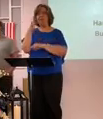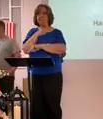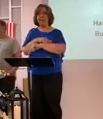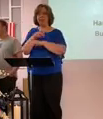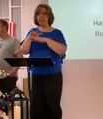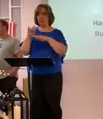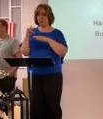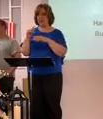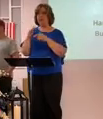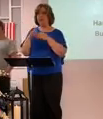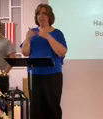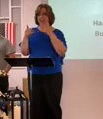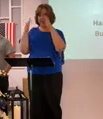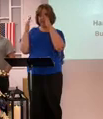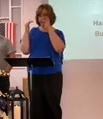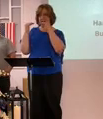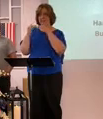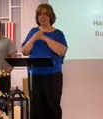expected.